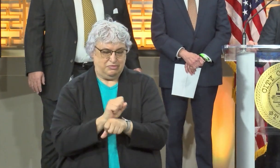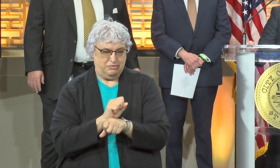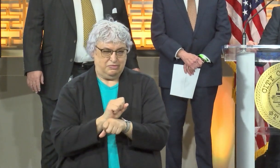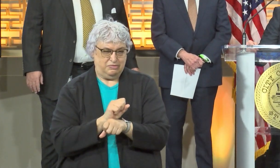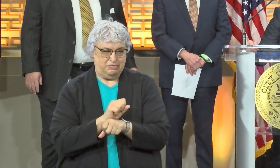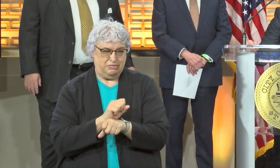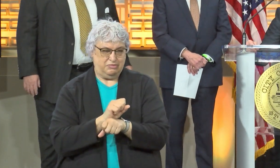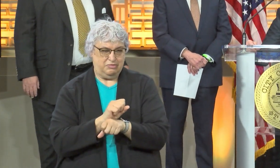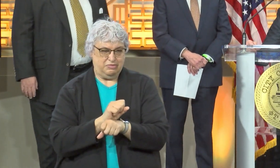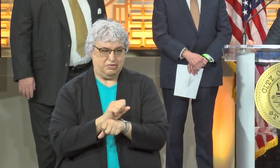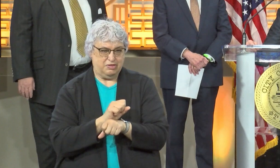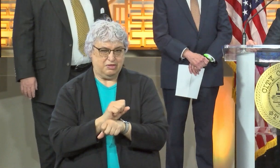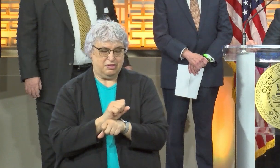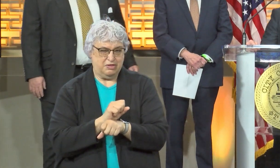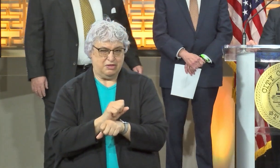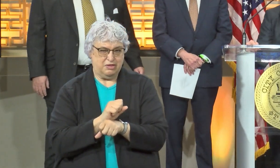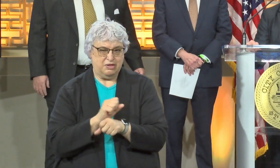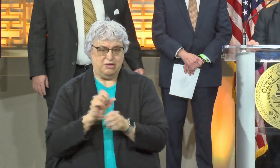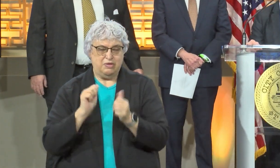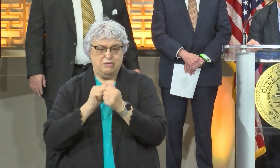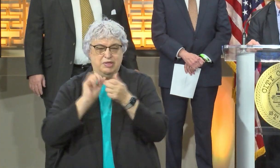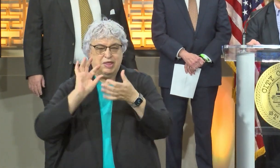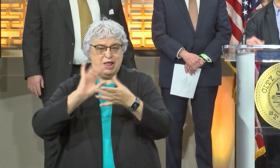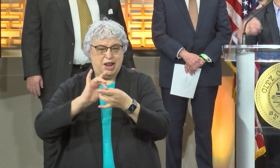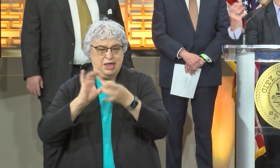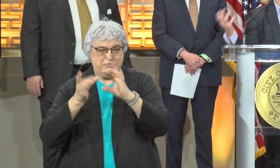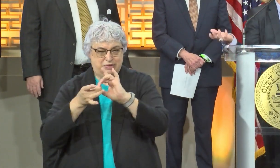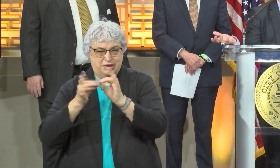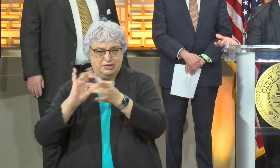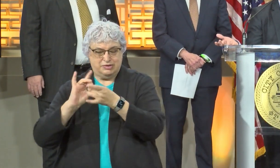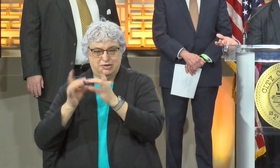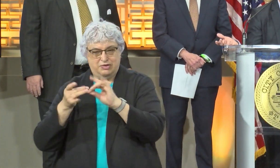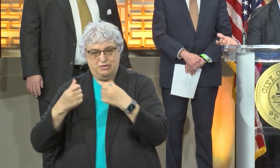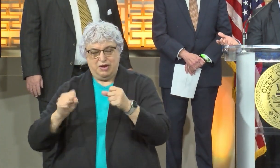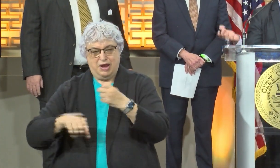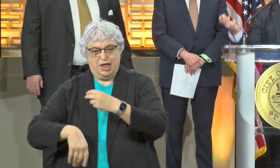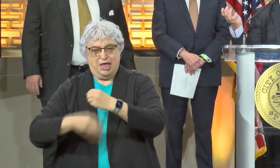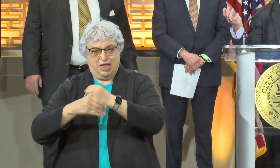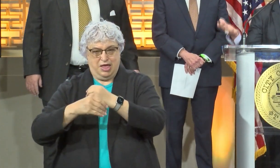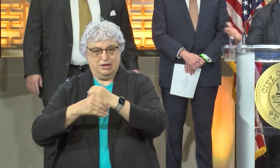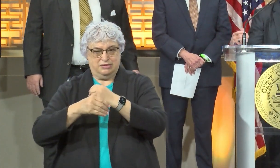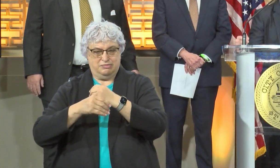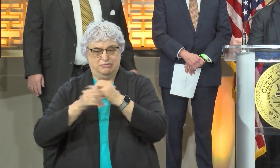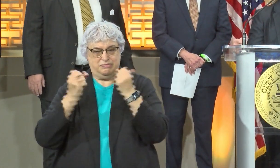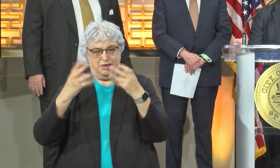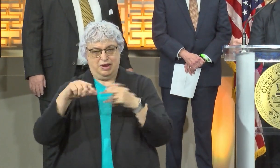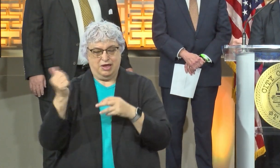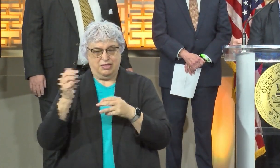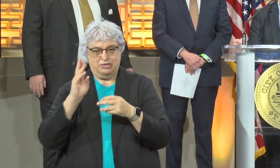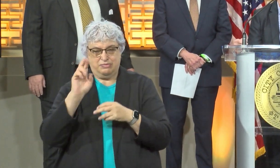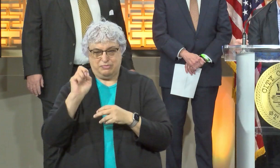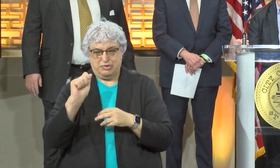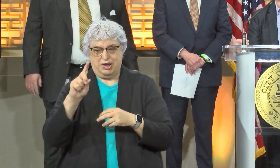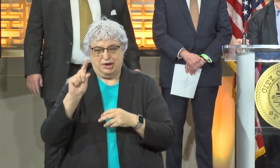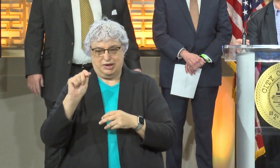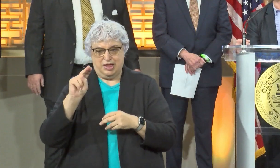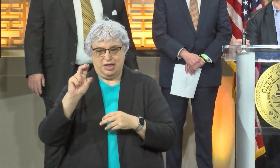actually soliciting with the Olympics, because they're trying to make, along with many other breakdancing